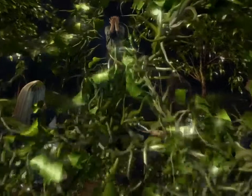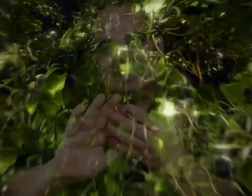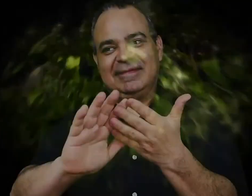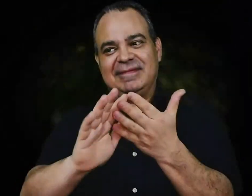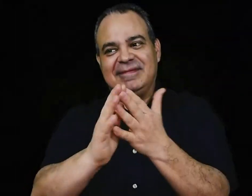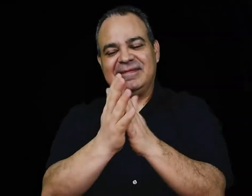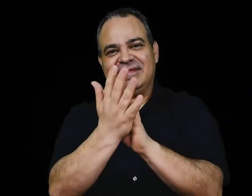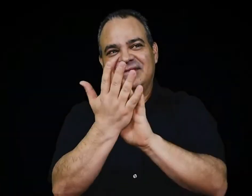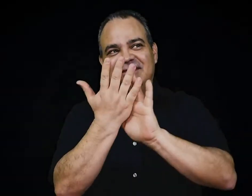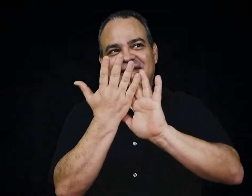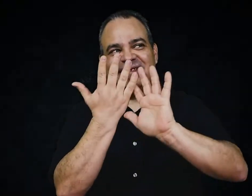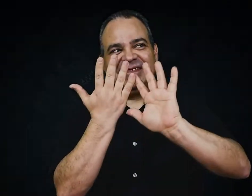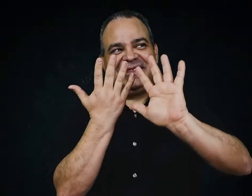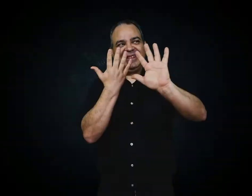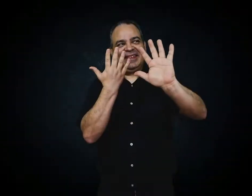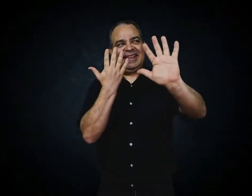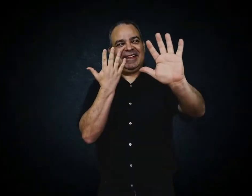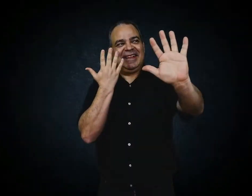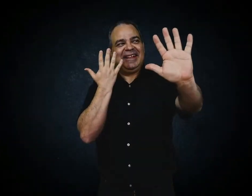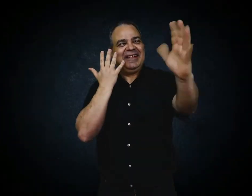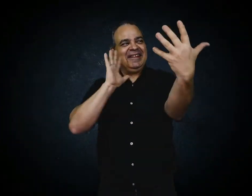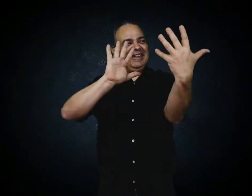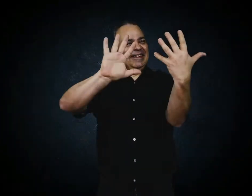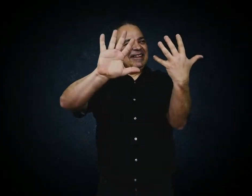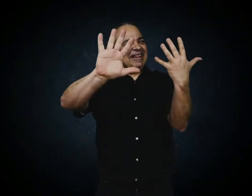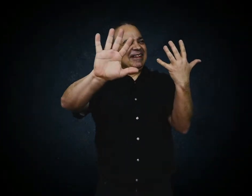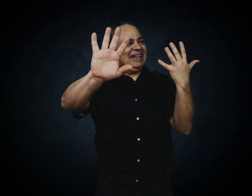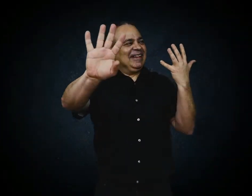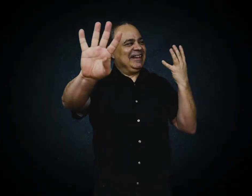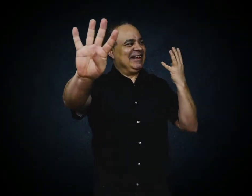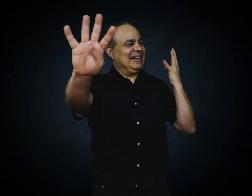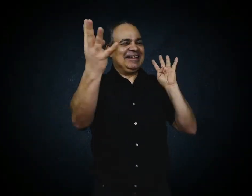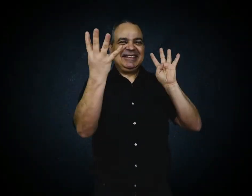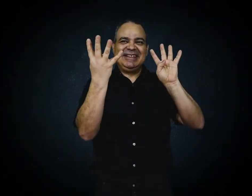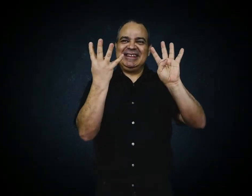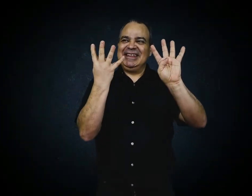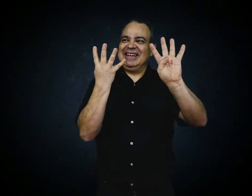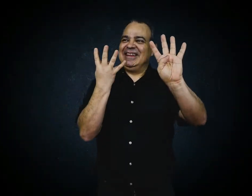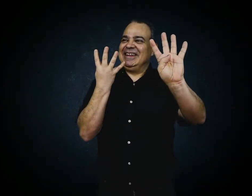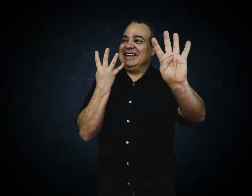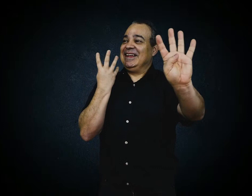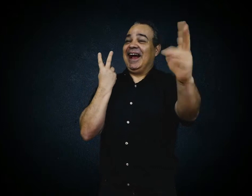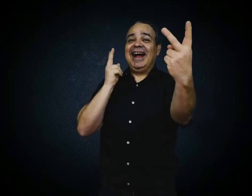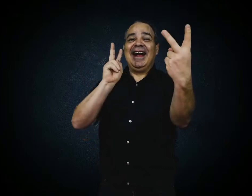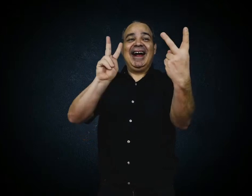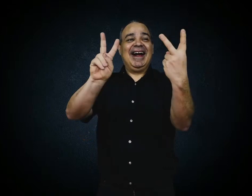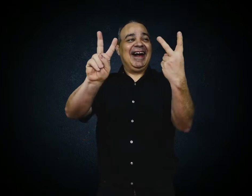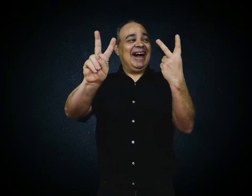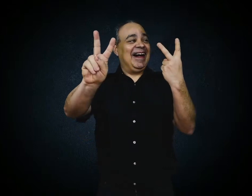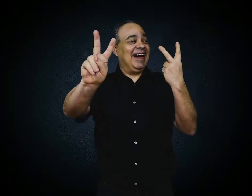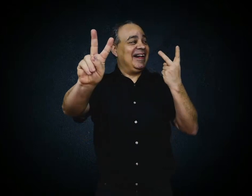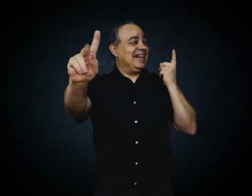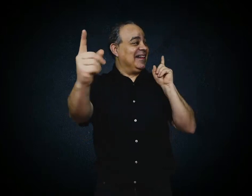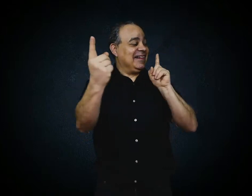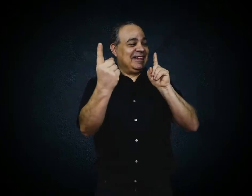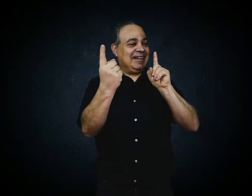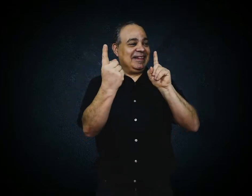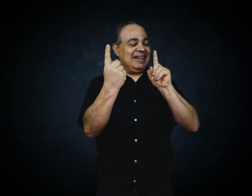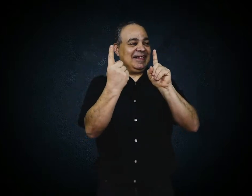Lather, rinse, repeat. Lather, rinse, repeat, until in these hallowed halls we